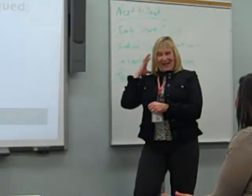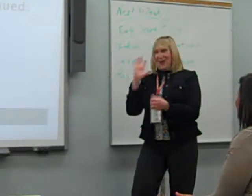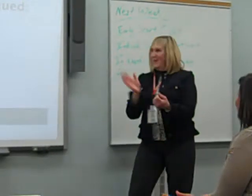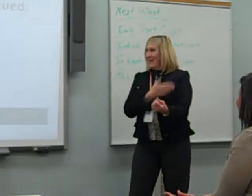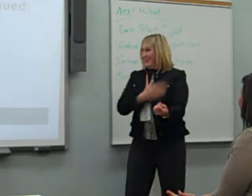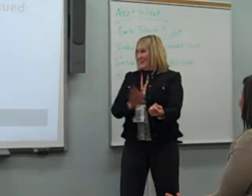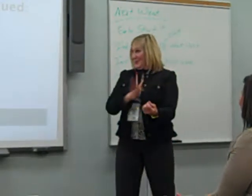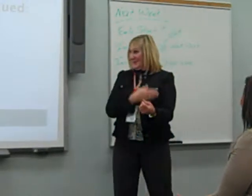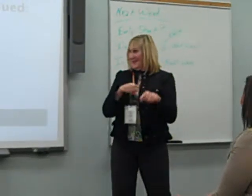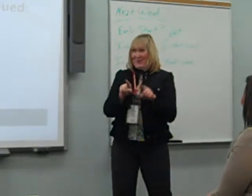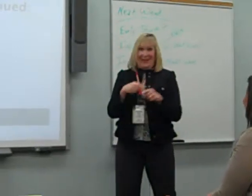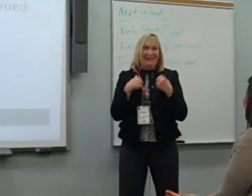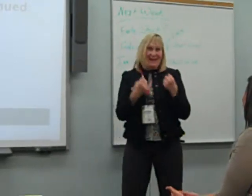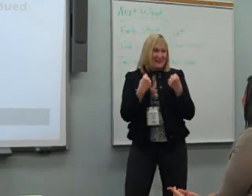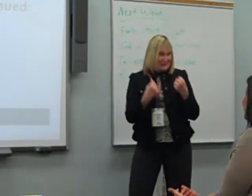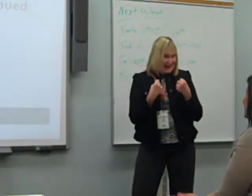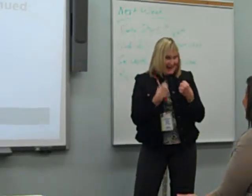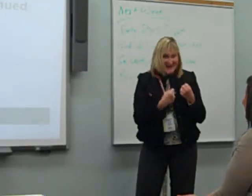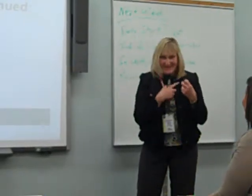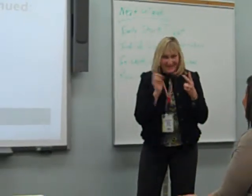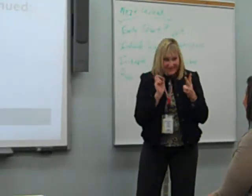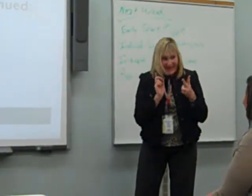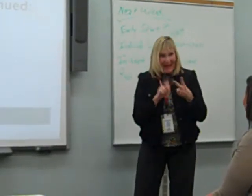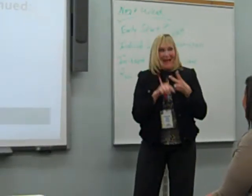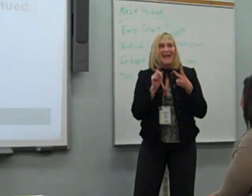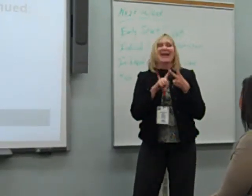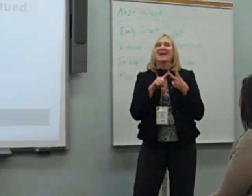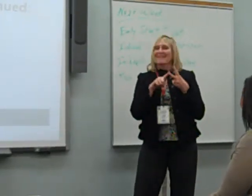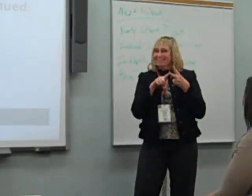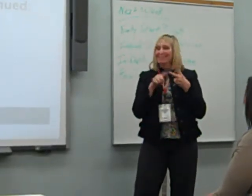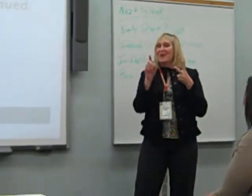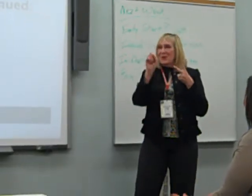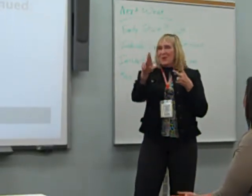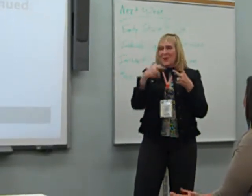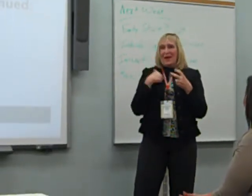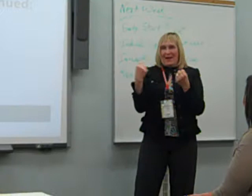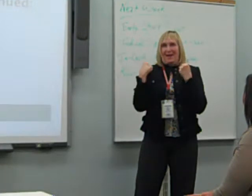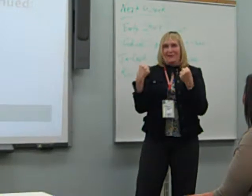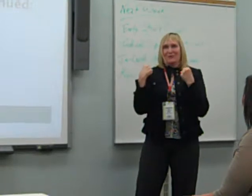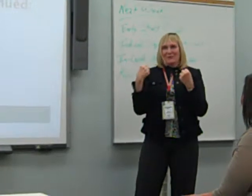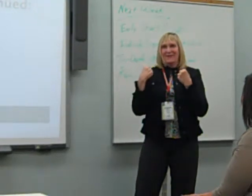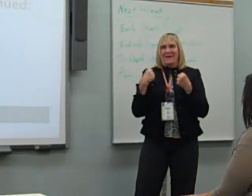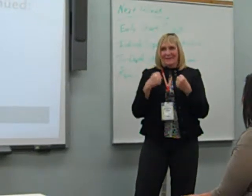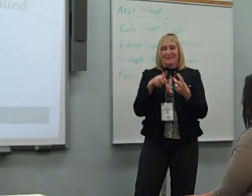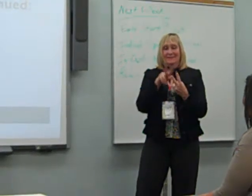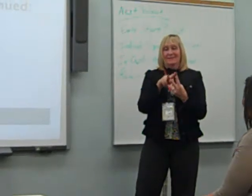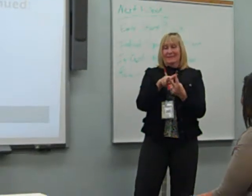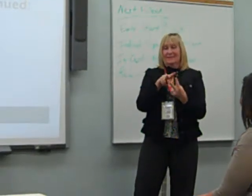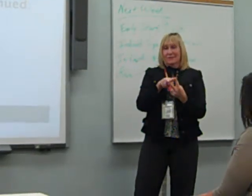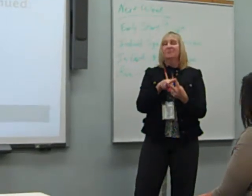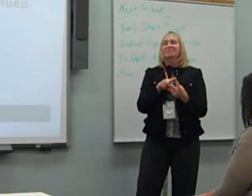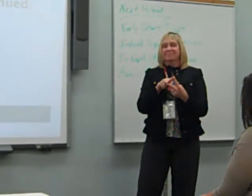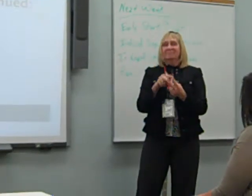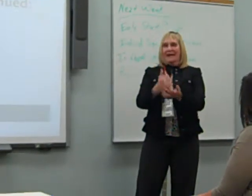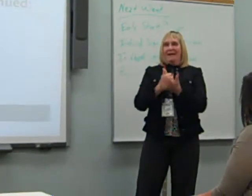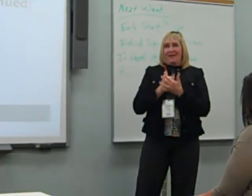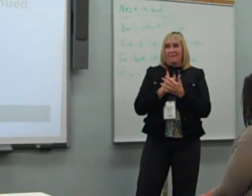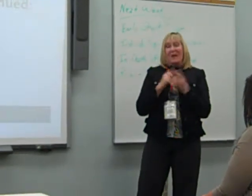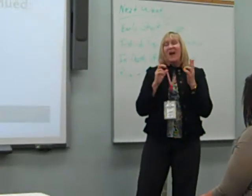an opinion. Or when I drive, I listen to music and take my mind off of it afterwards.